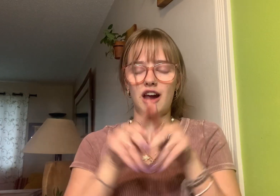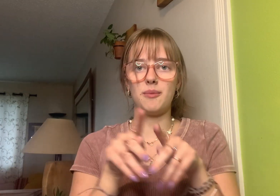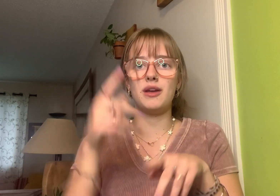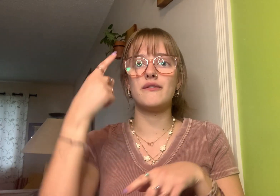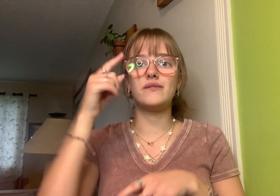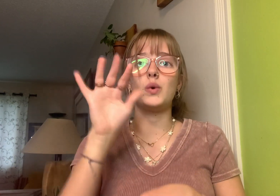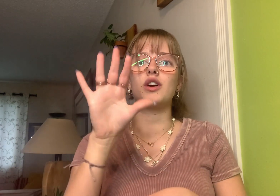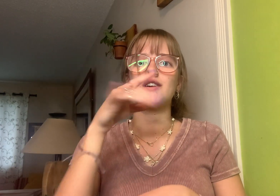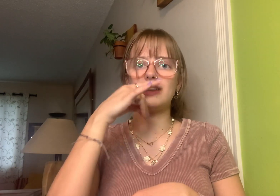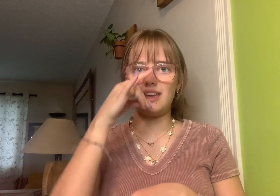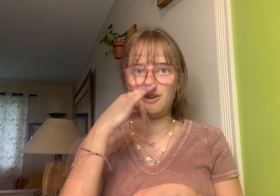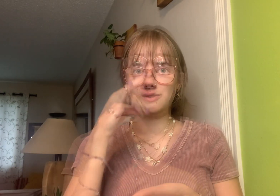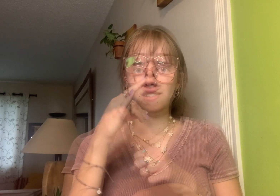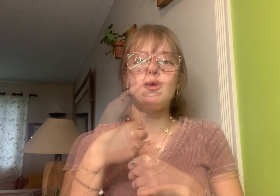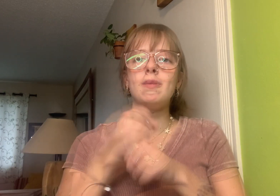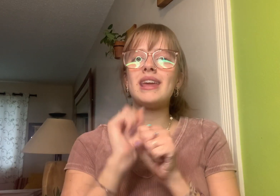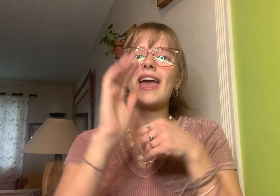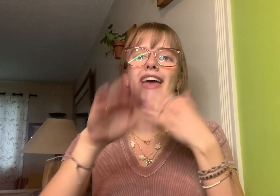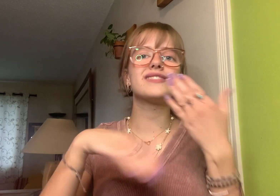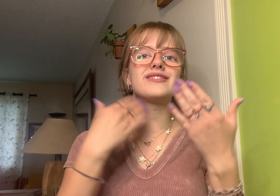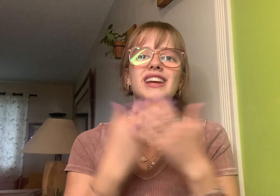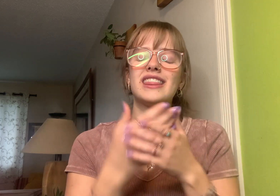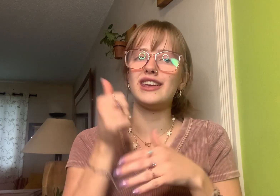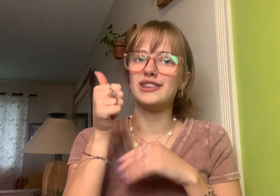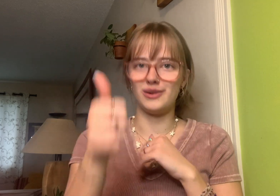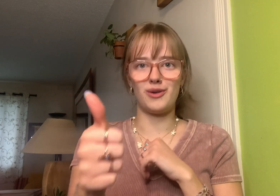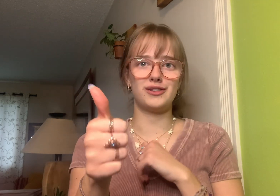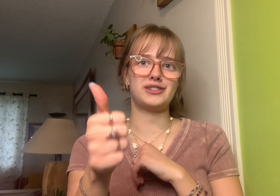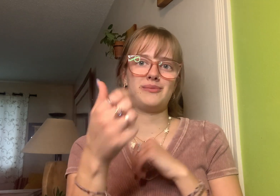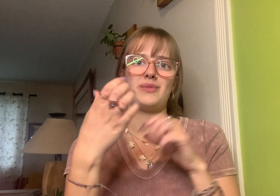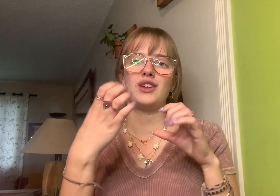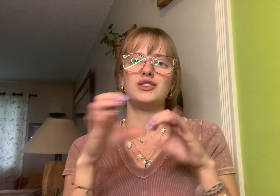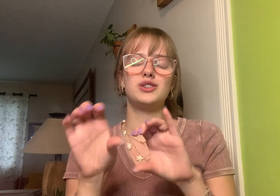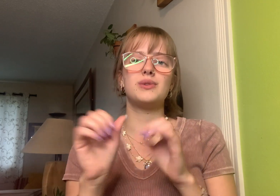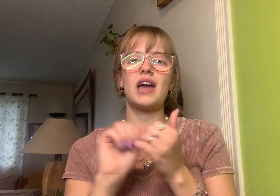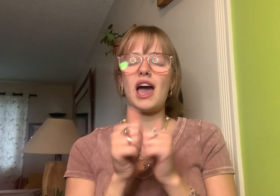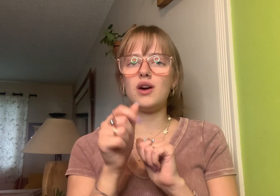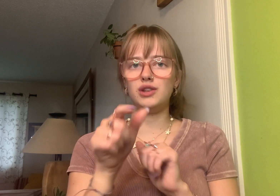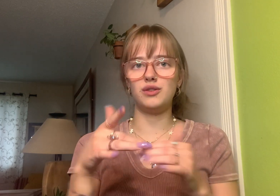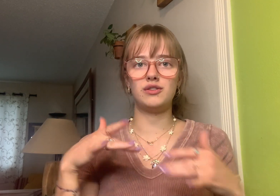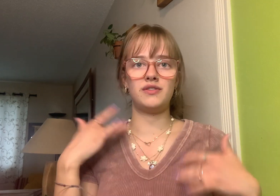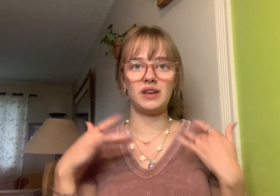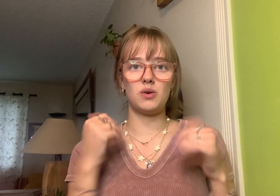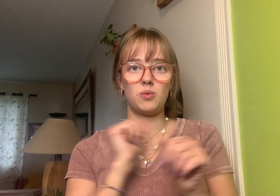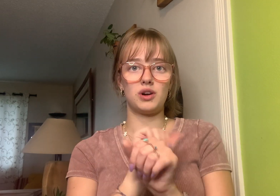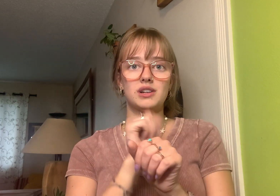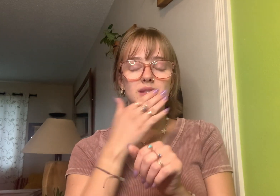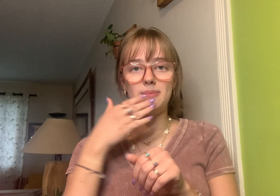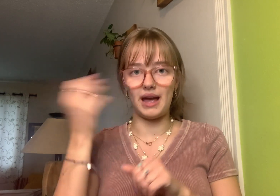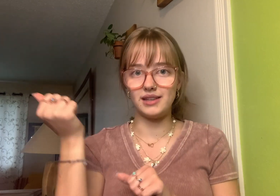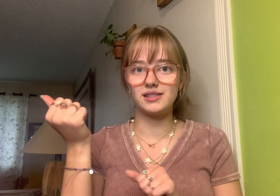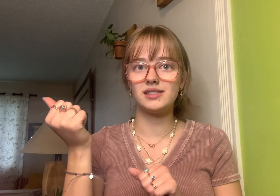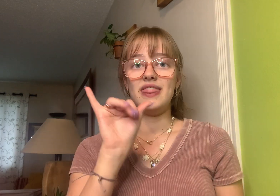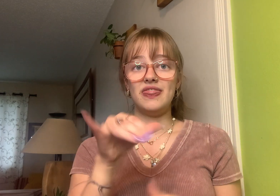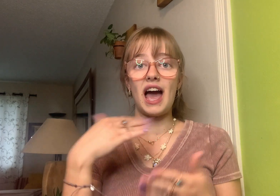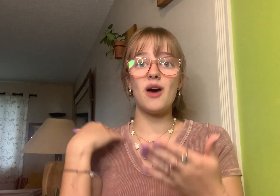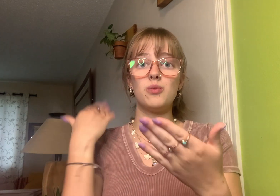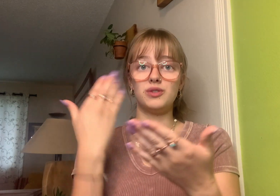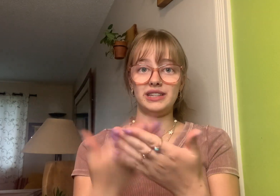environment for your kiddos. So make everything yours. Do it how you feel works best, and that will